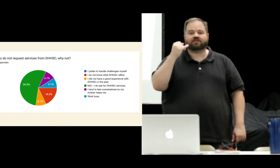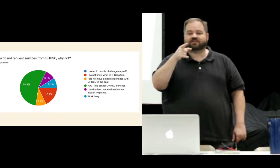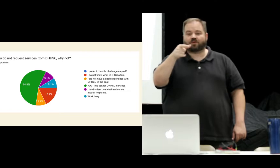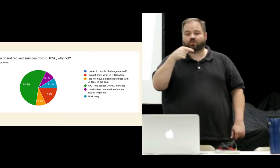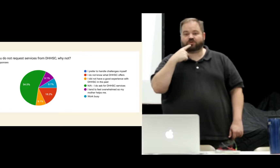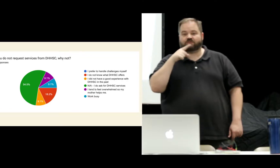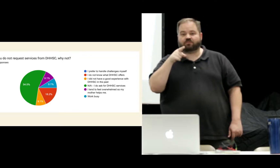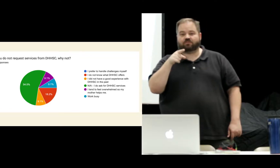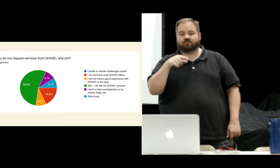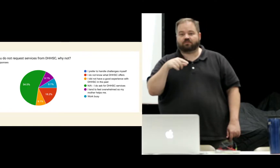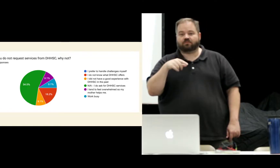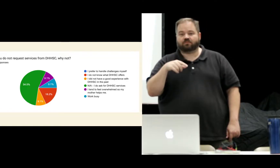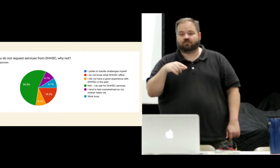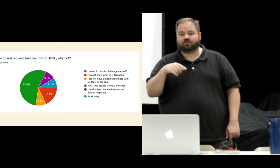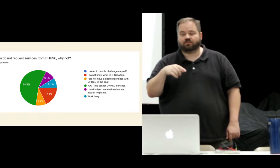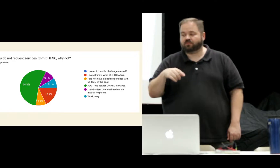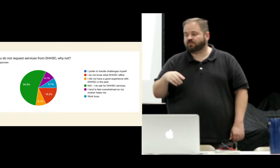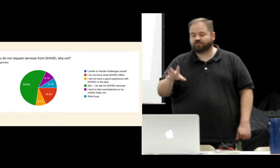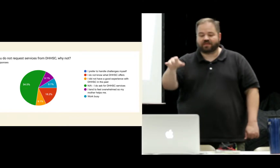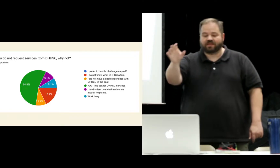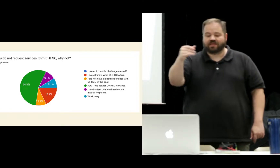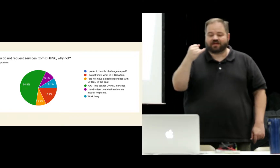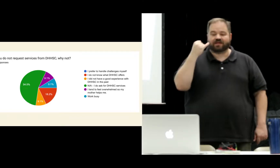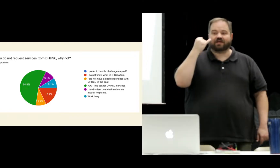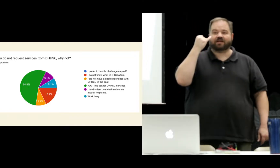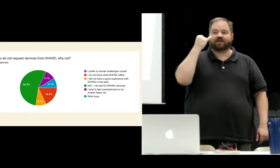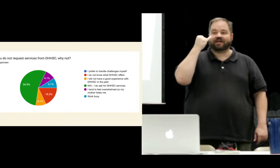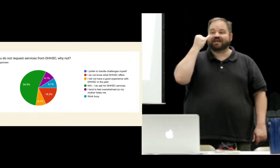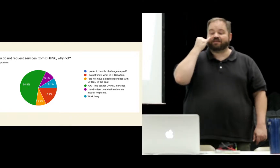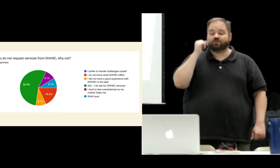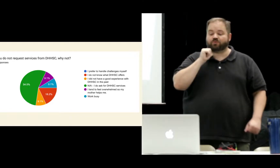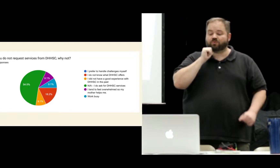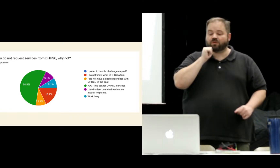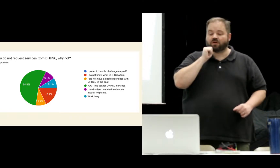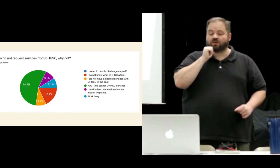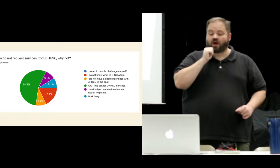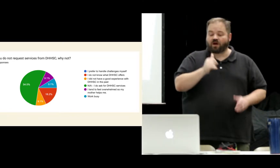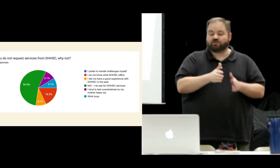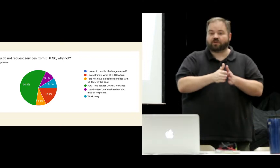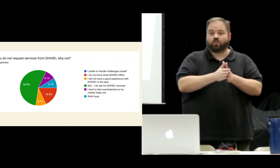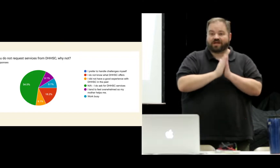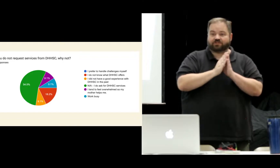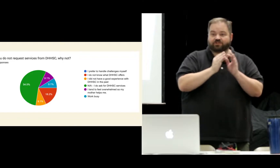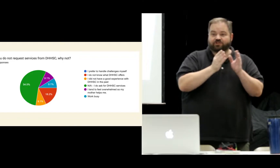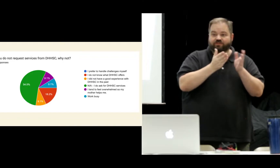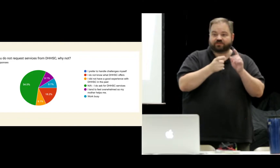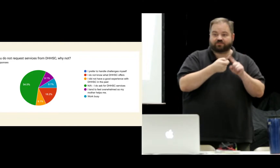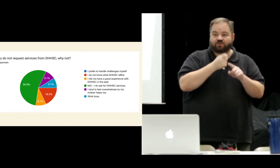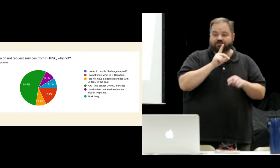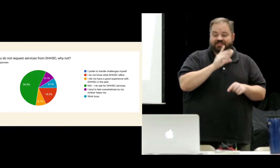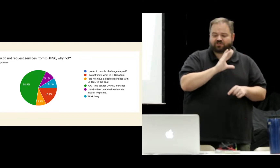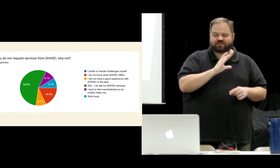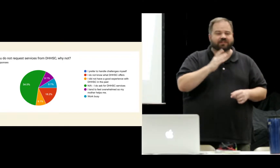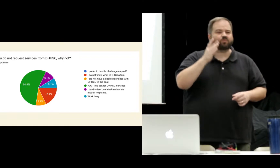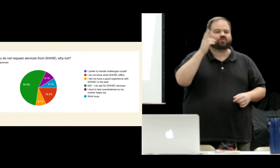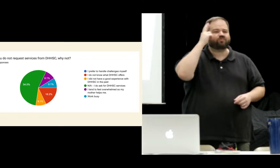not request services. And then the next question is,